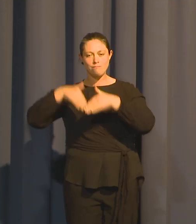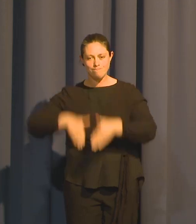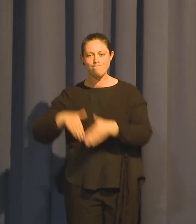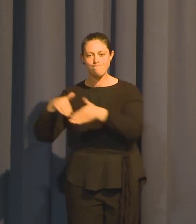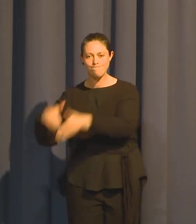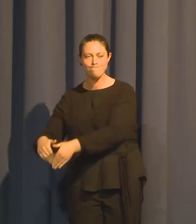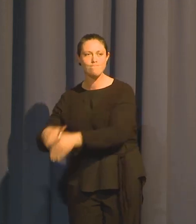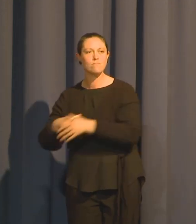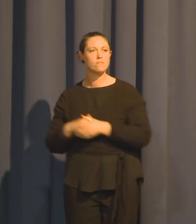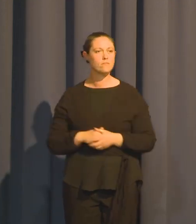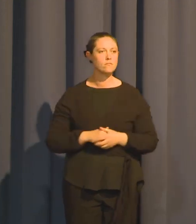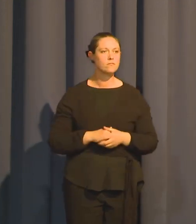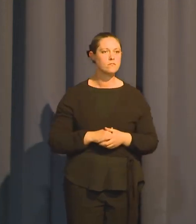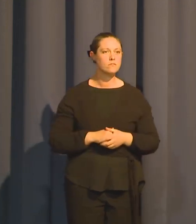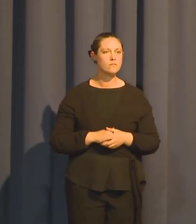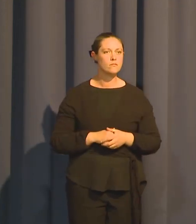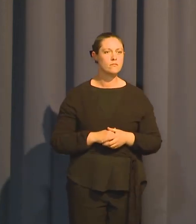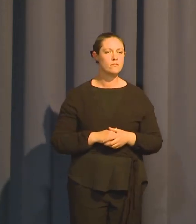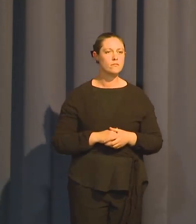So approximately